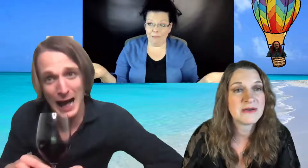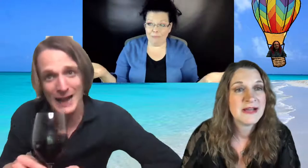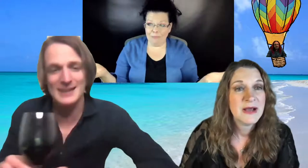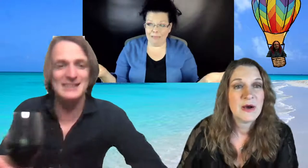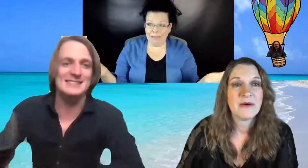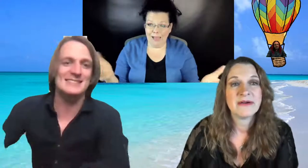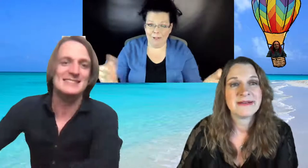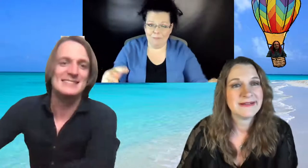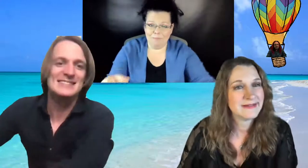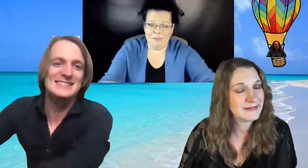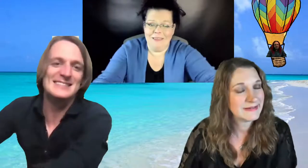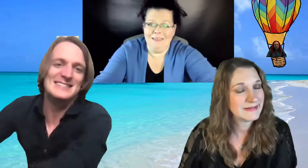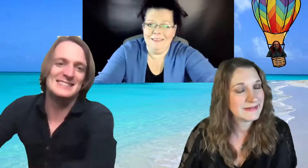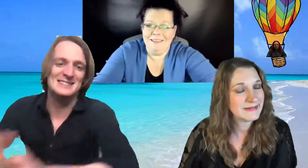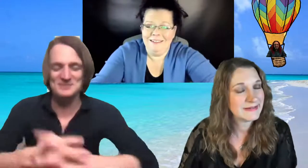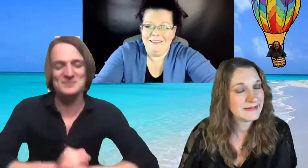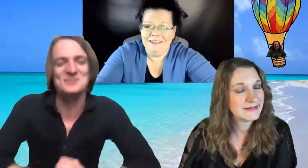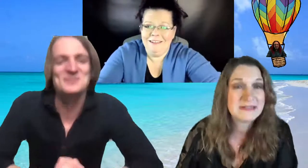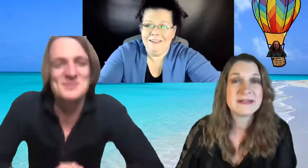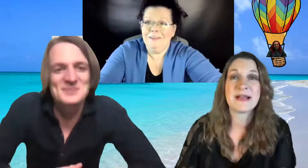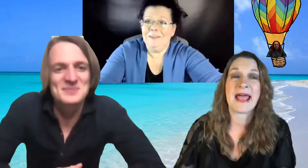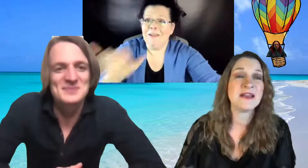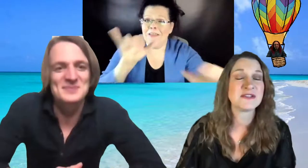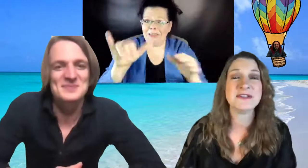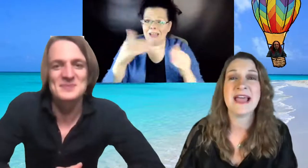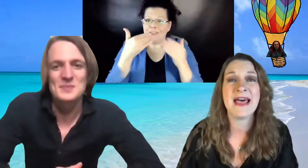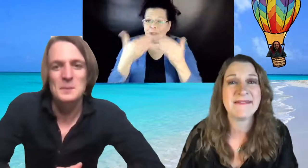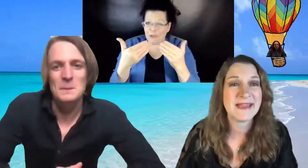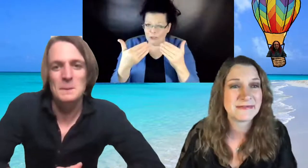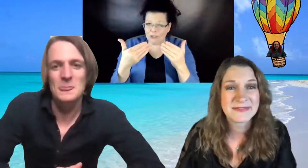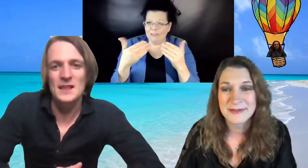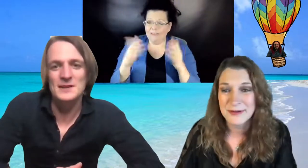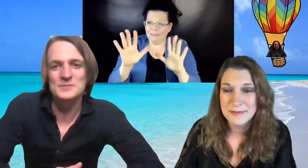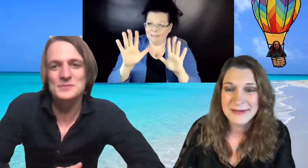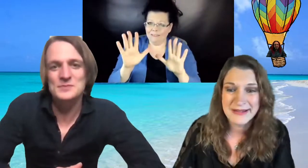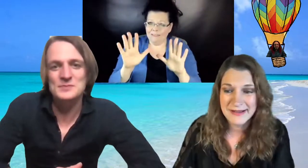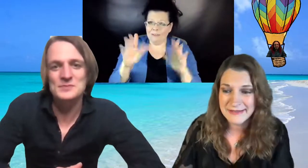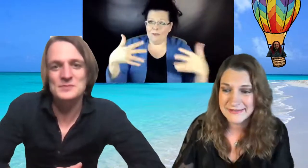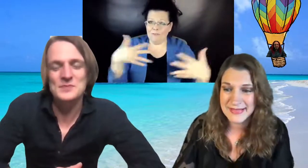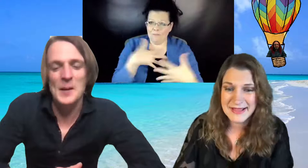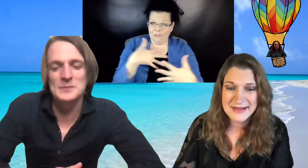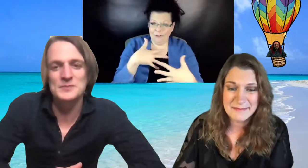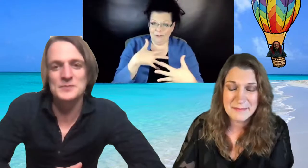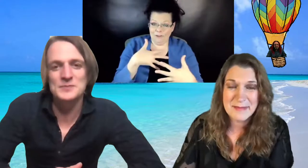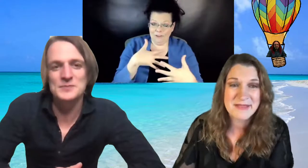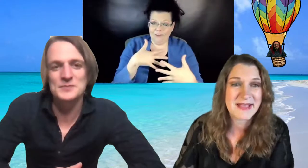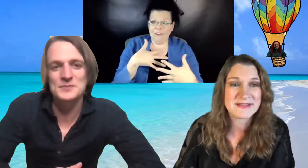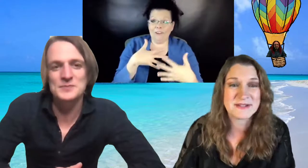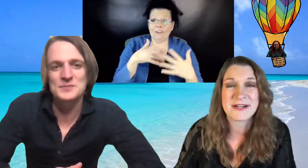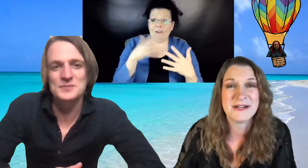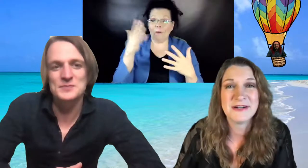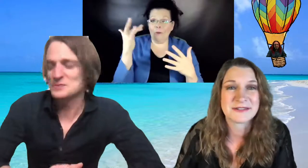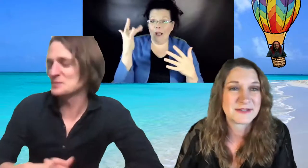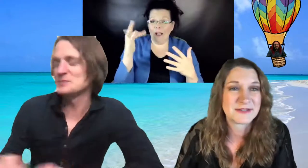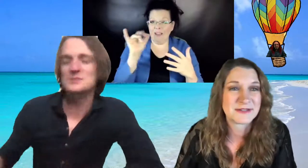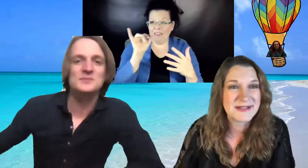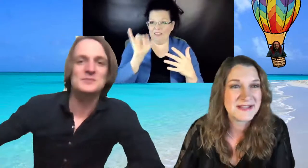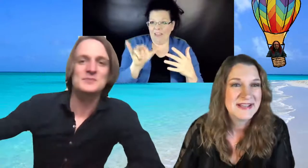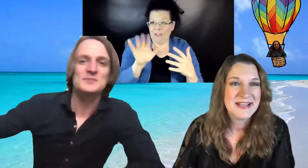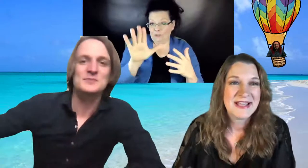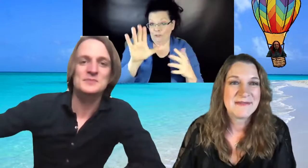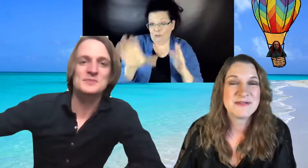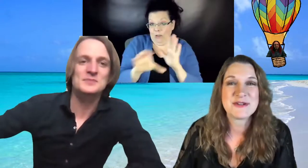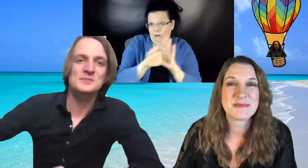Oh, help me. That's good. And it's good to have that fear, because then maybe that's your character.